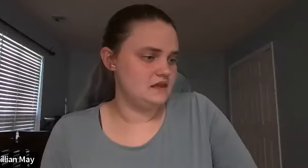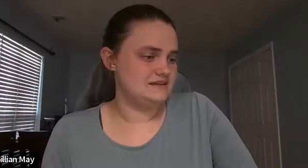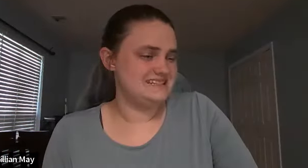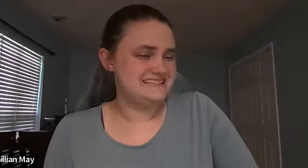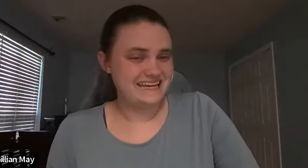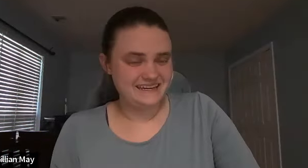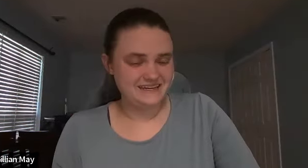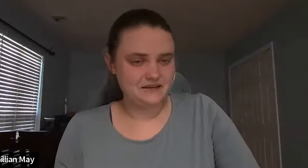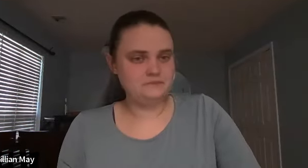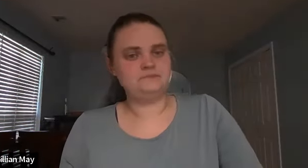then skating,